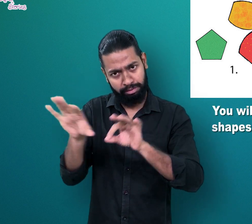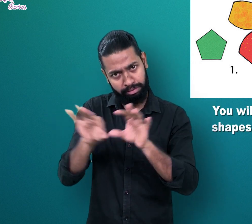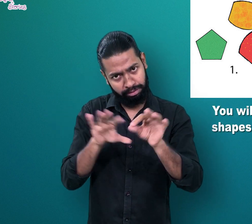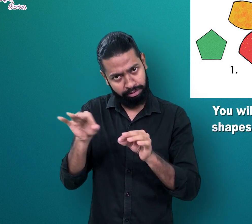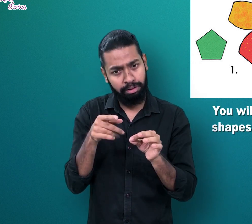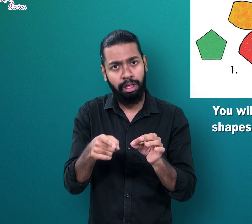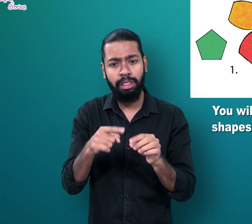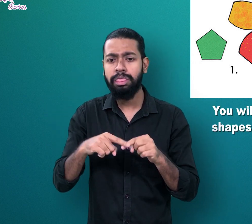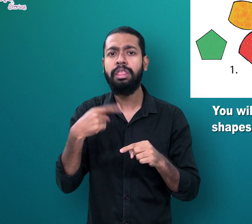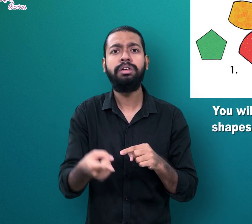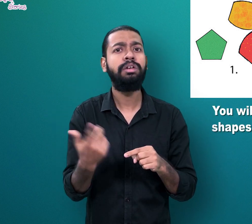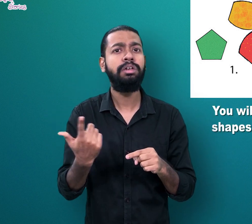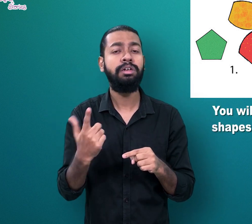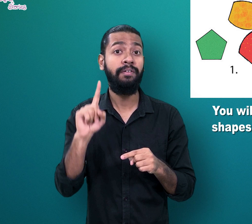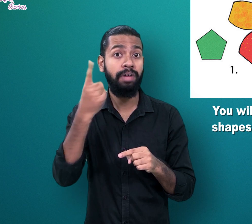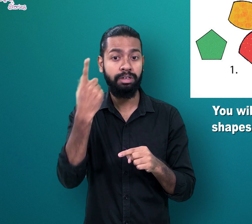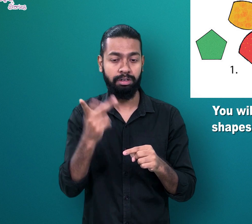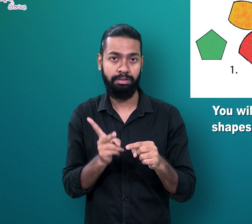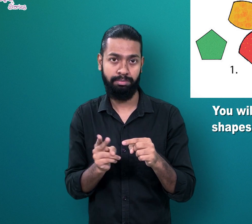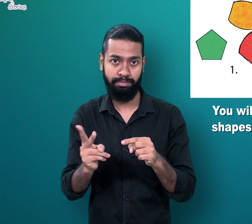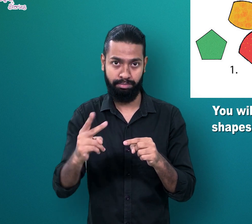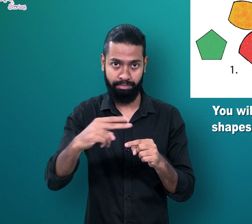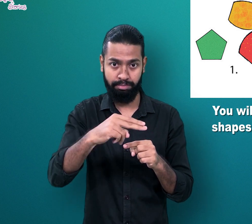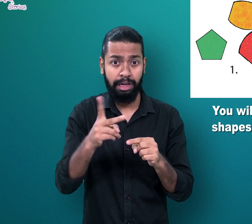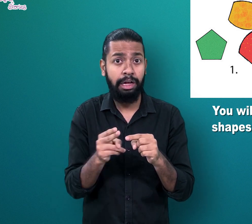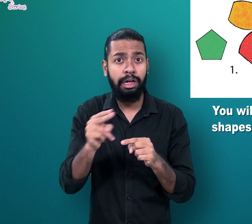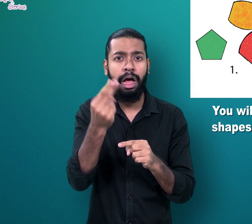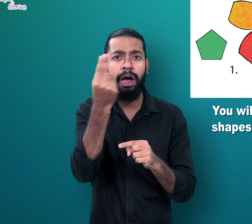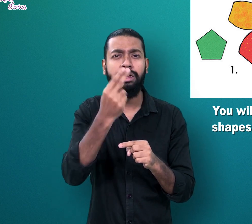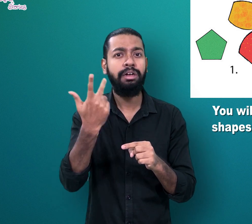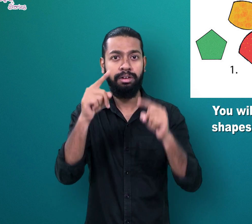You will need to cut out 2 pentagon shapes and 5 petal shapes like this.